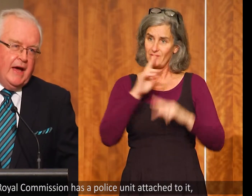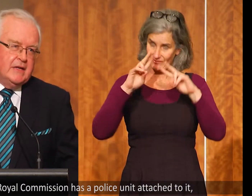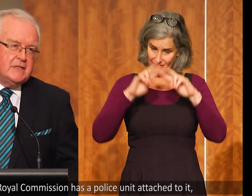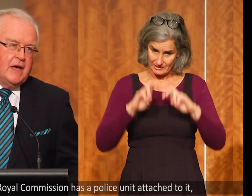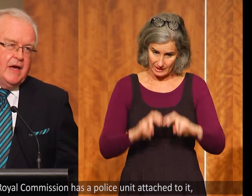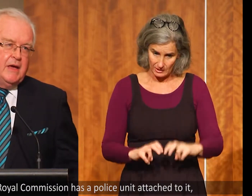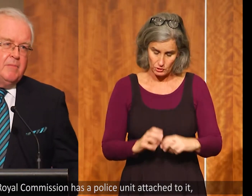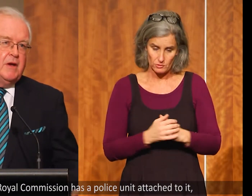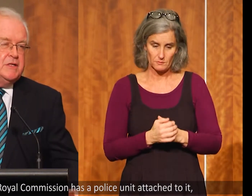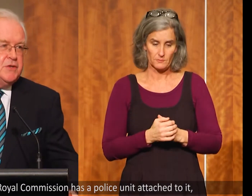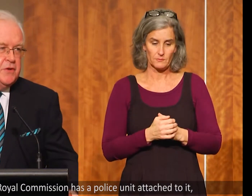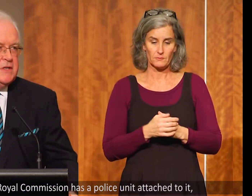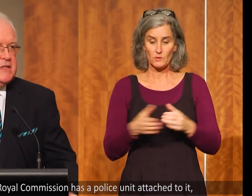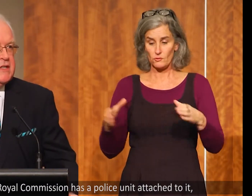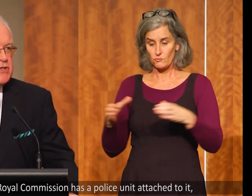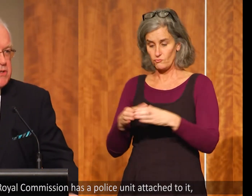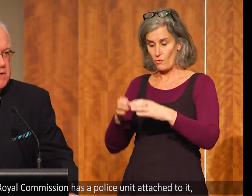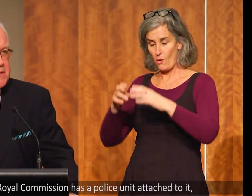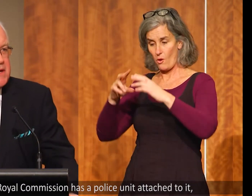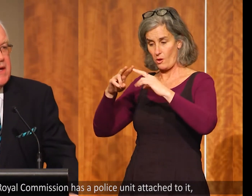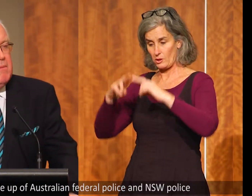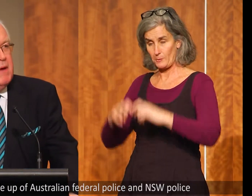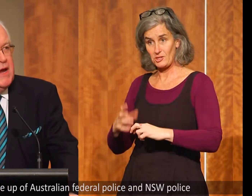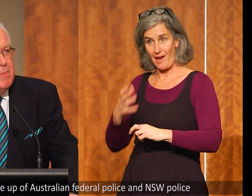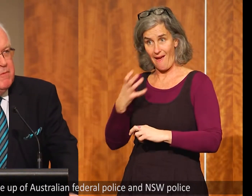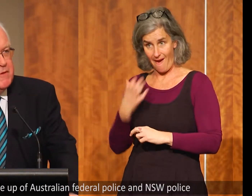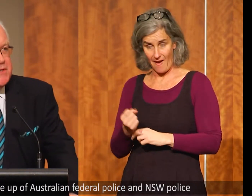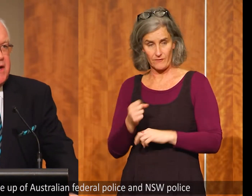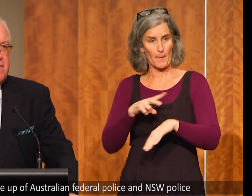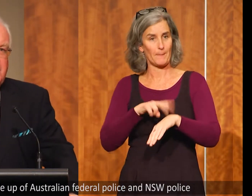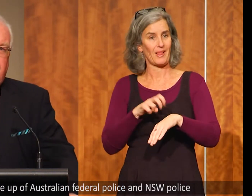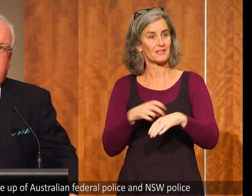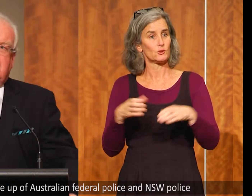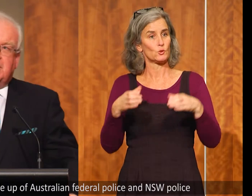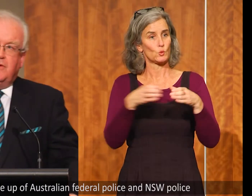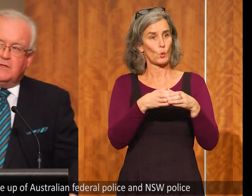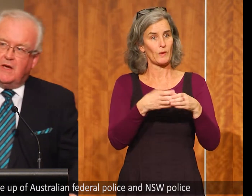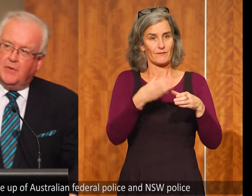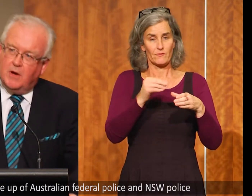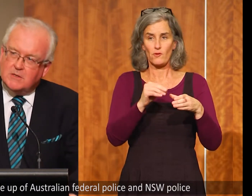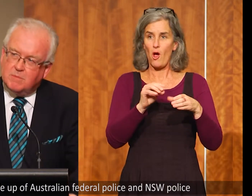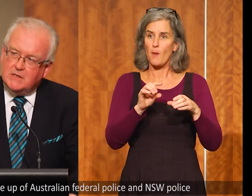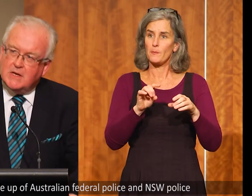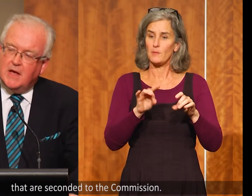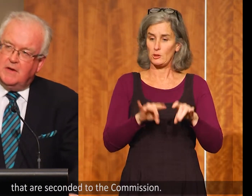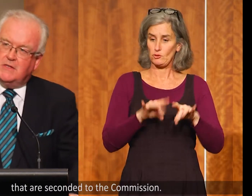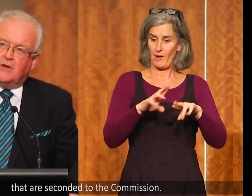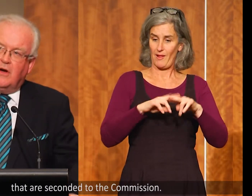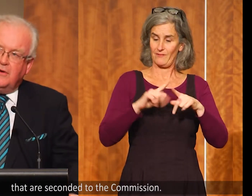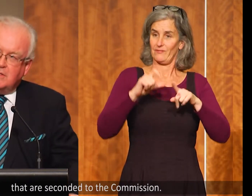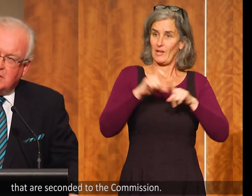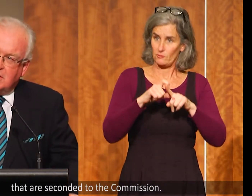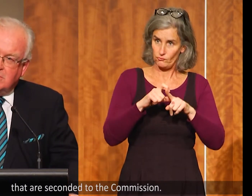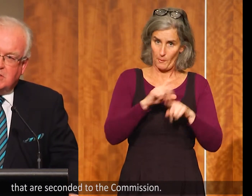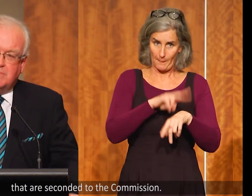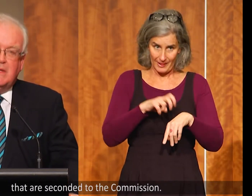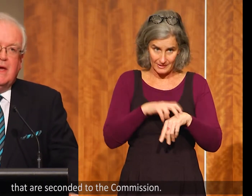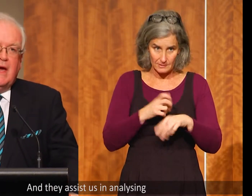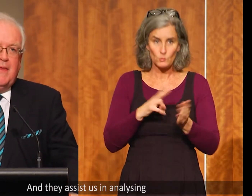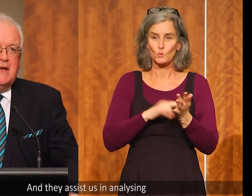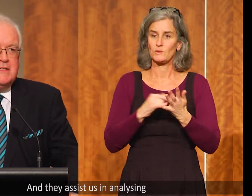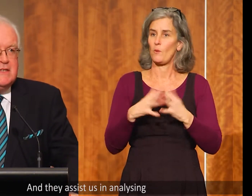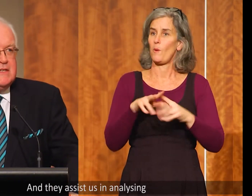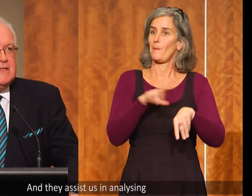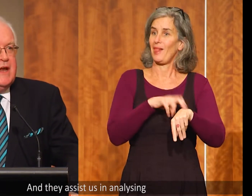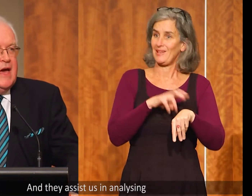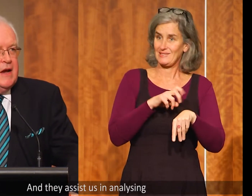Commission has a police unit attached to it, made up of Australian Federal Police and New South Wales Police that are seconded to the Commission,